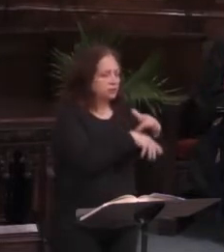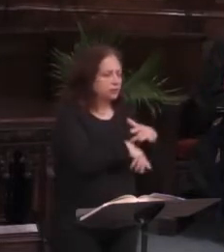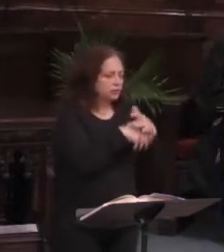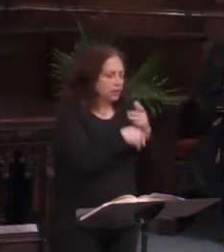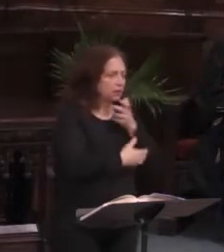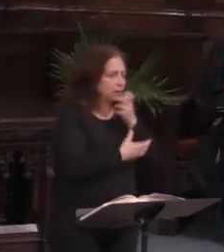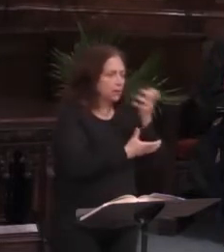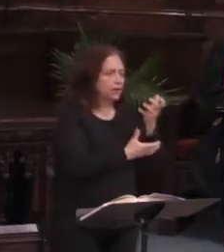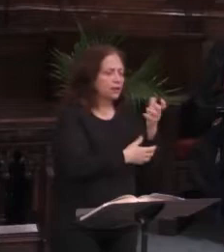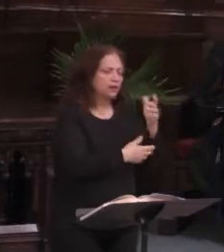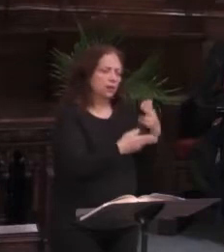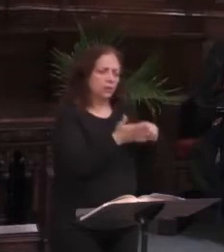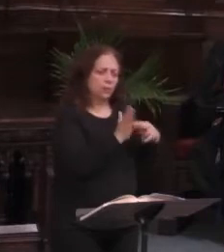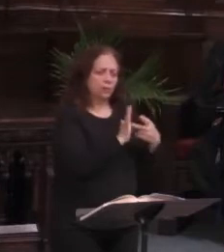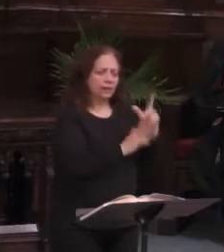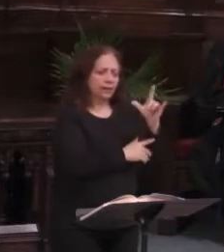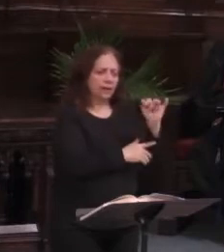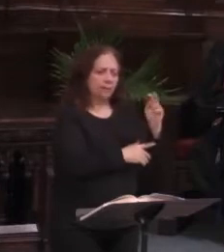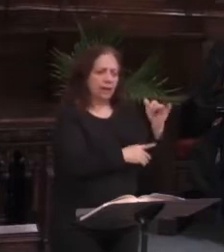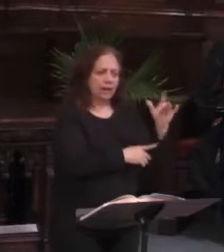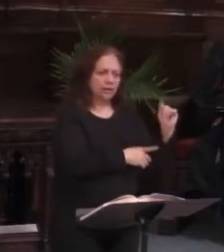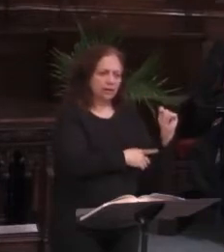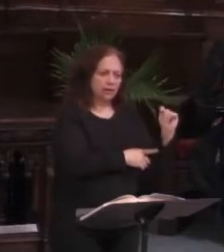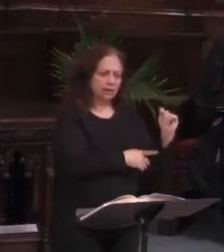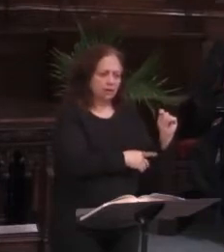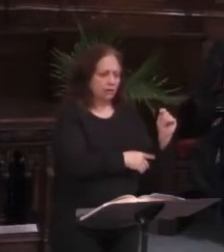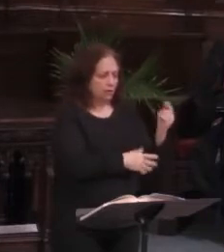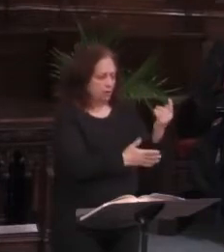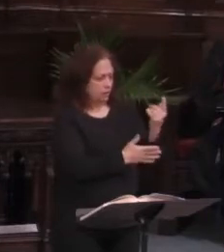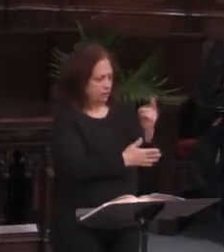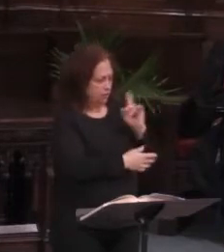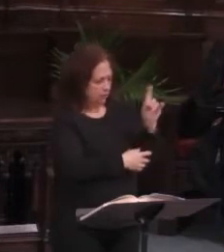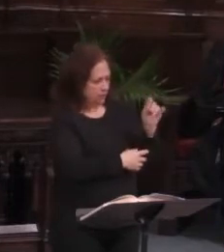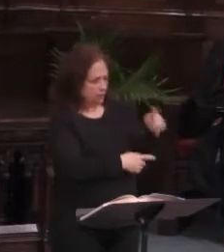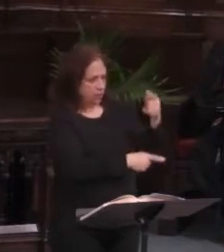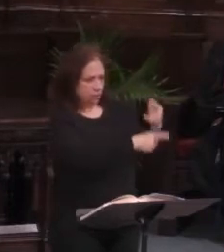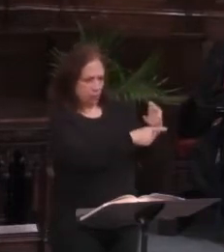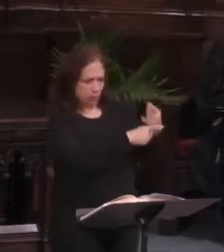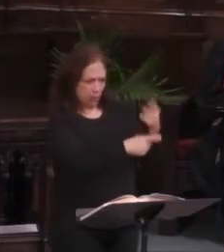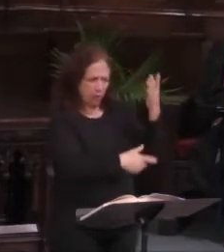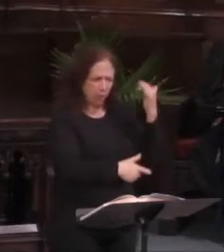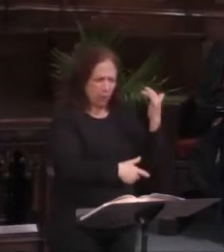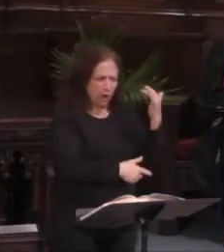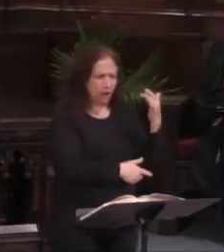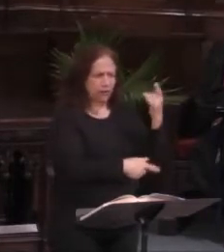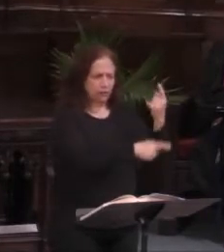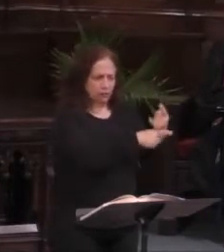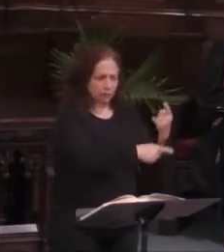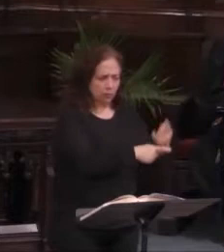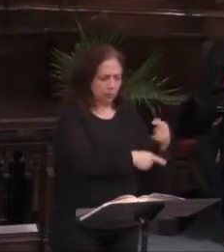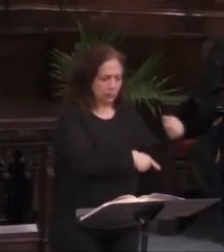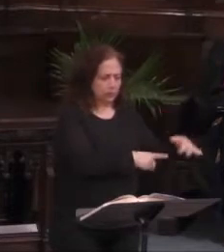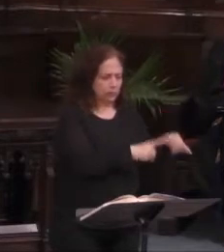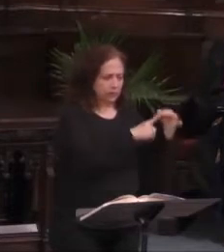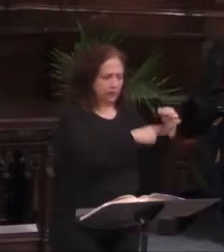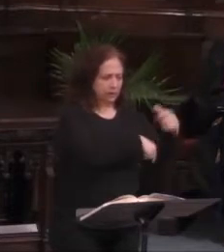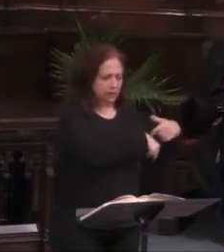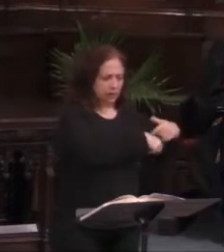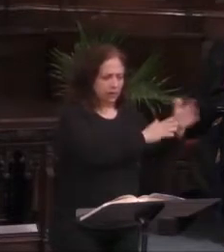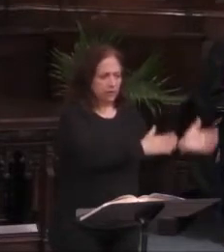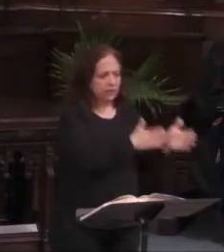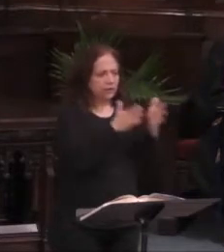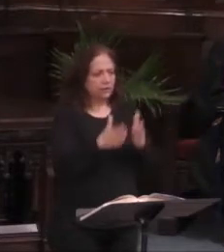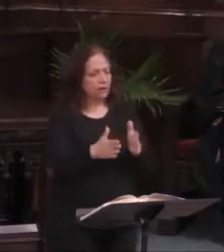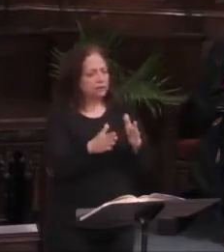and is it appropriate or why is it appropriate in these particular times? Our second movement will